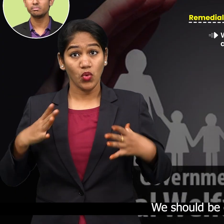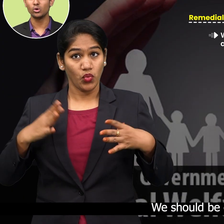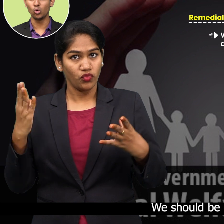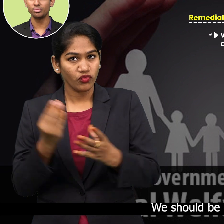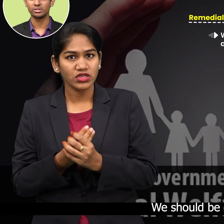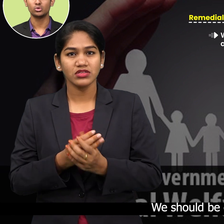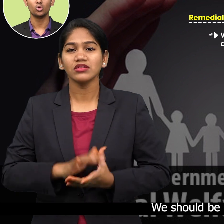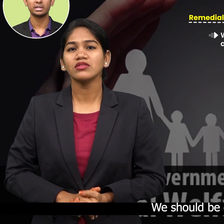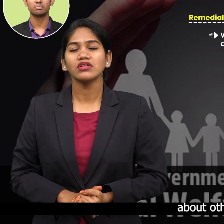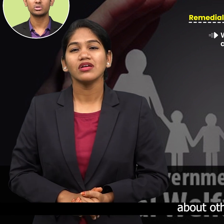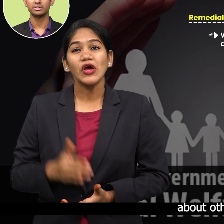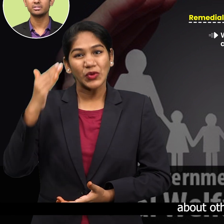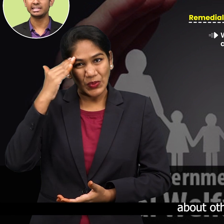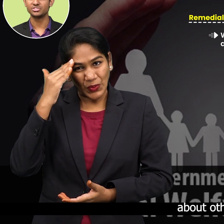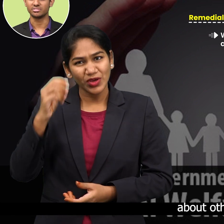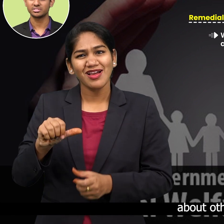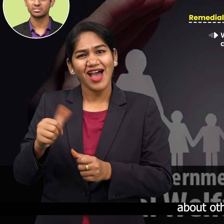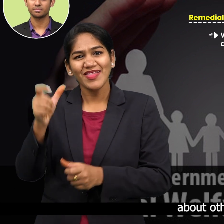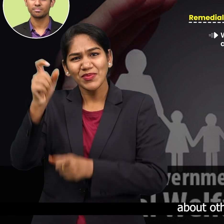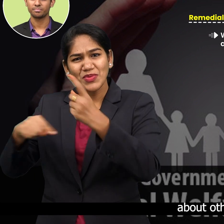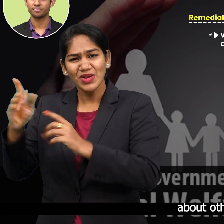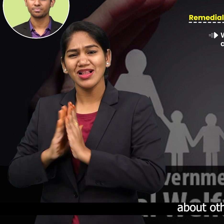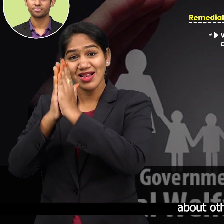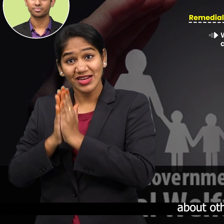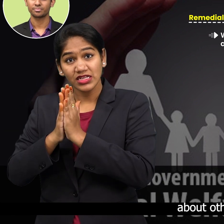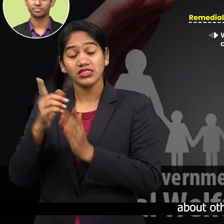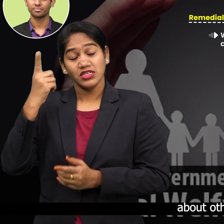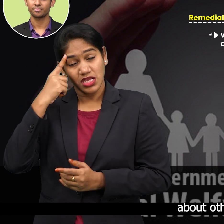We should be open to knowing about other religions